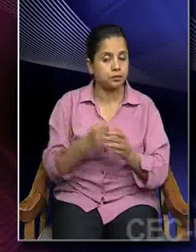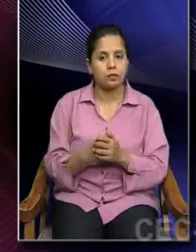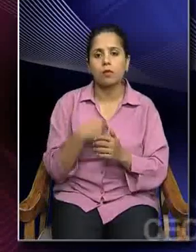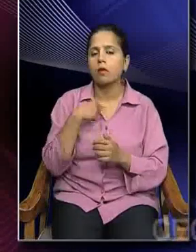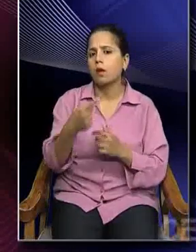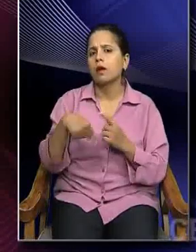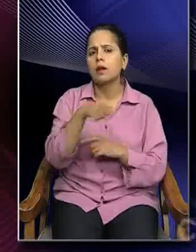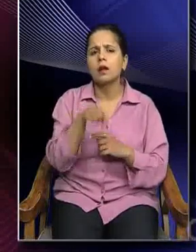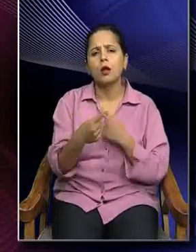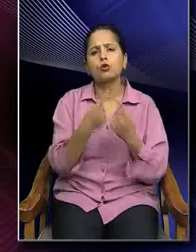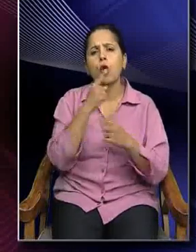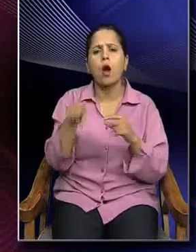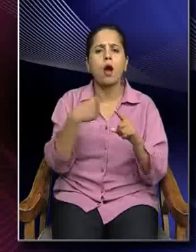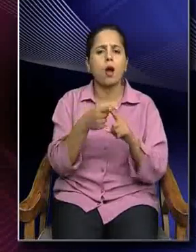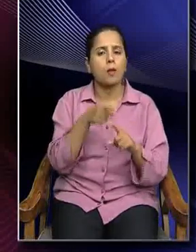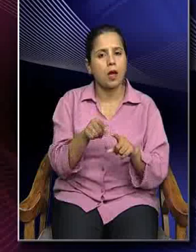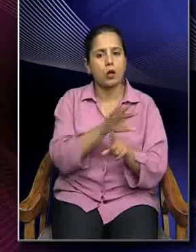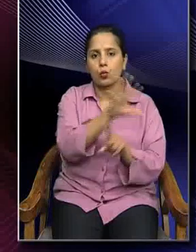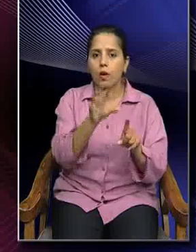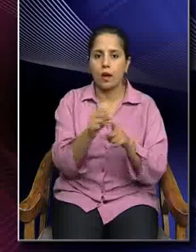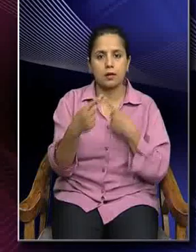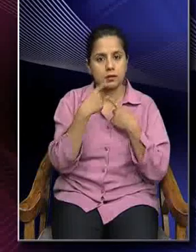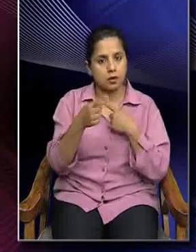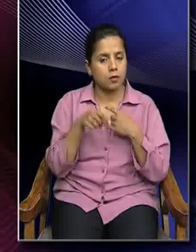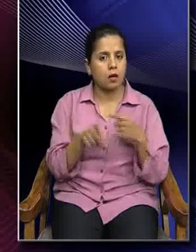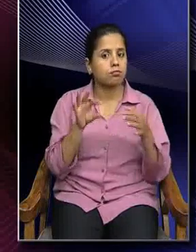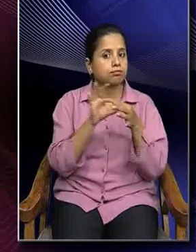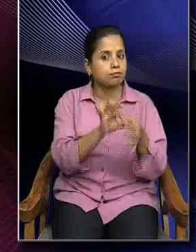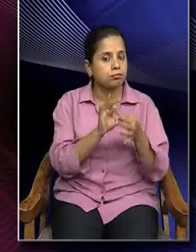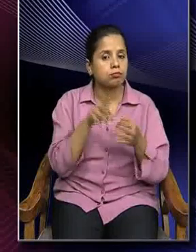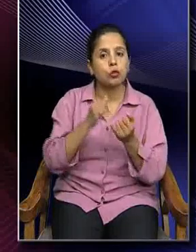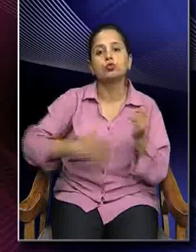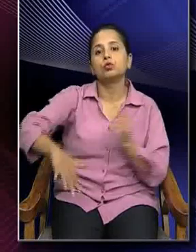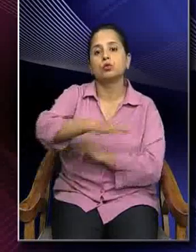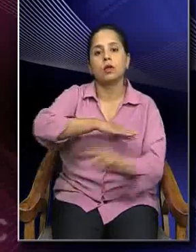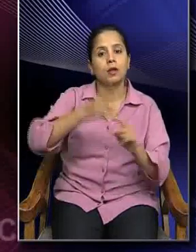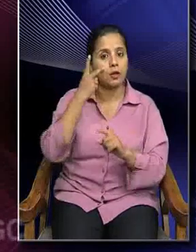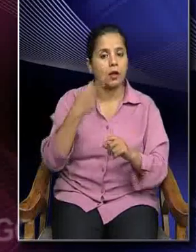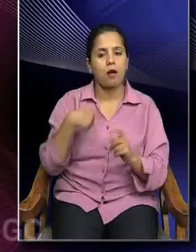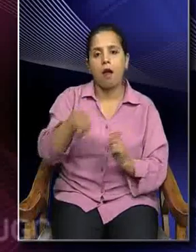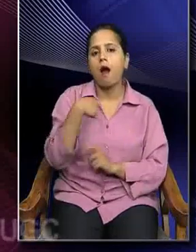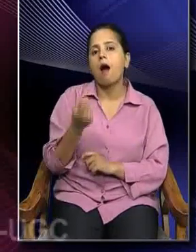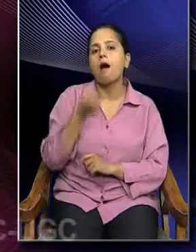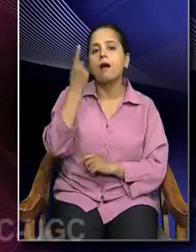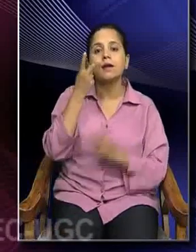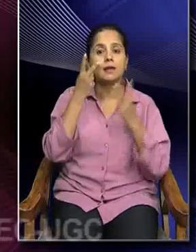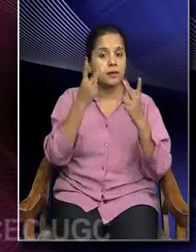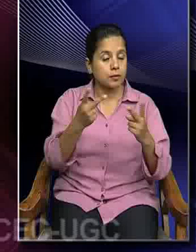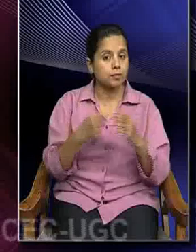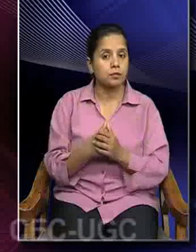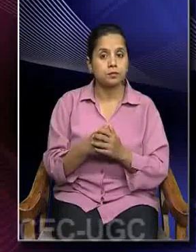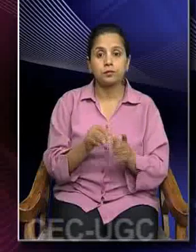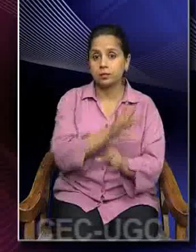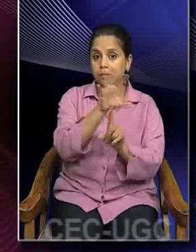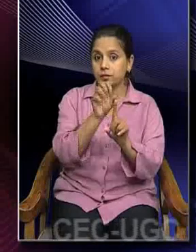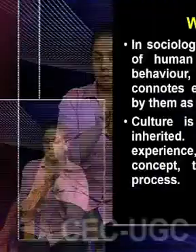talk specifically of culture in relation to society, we understand that